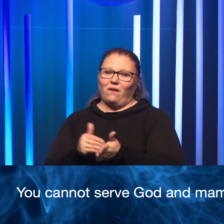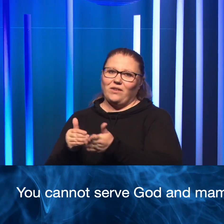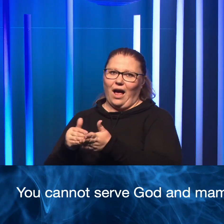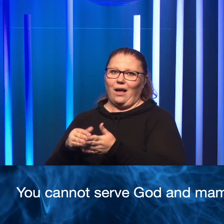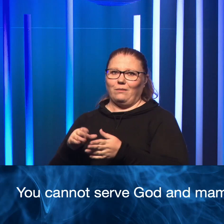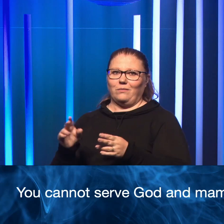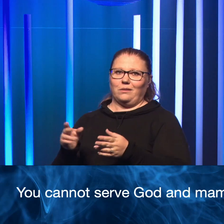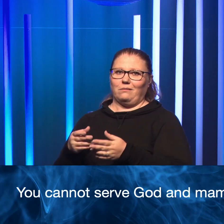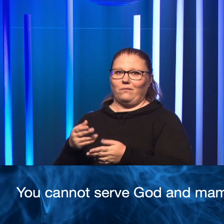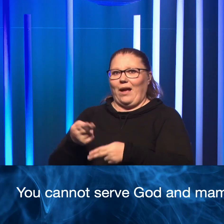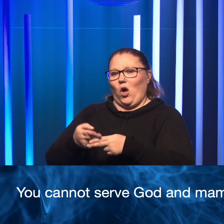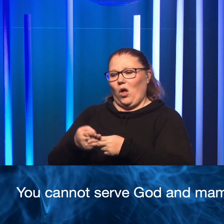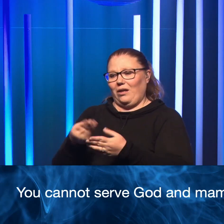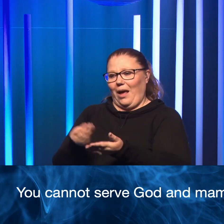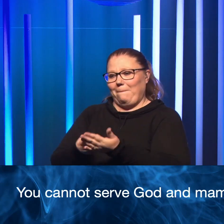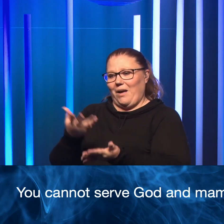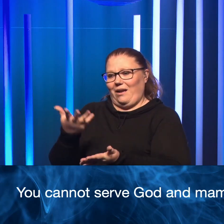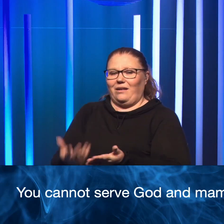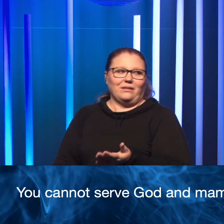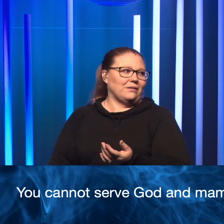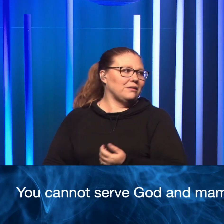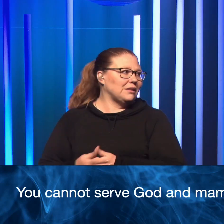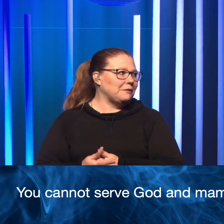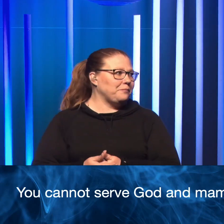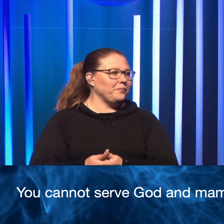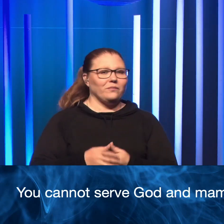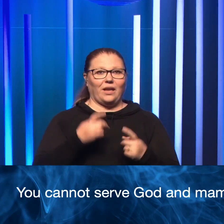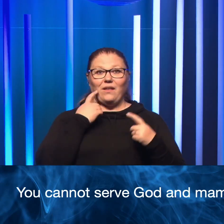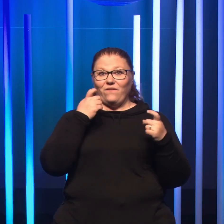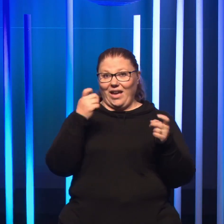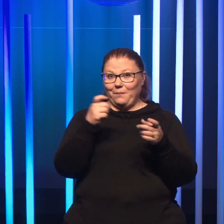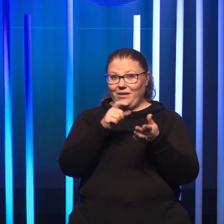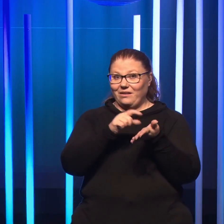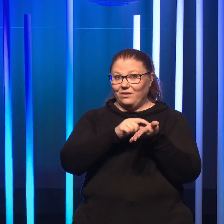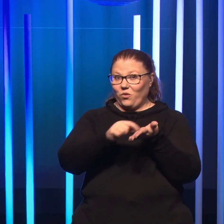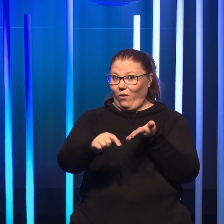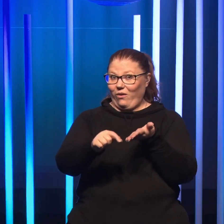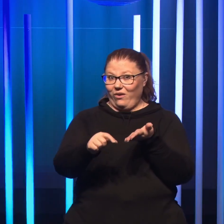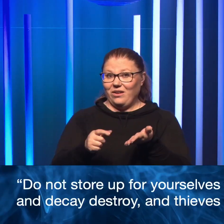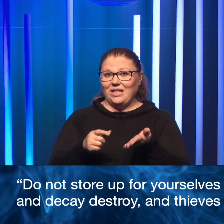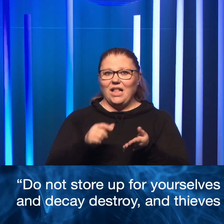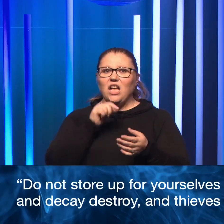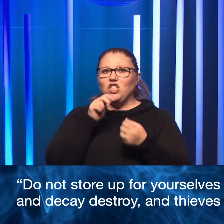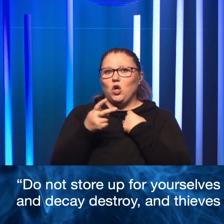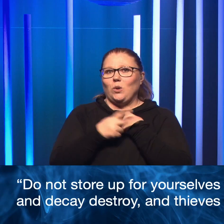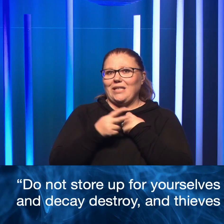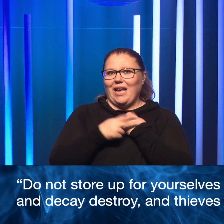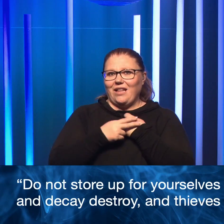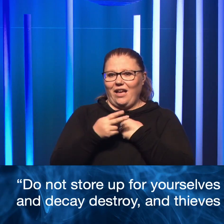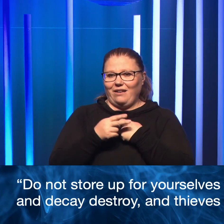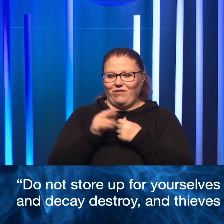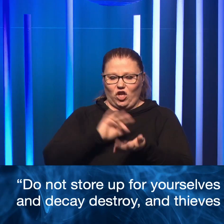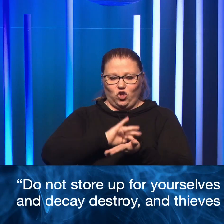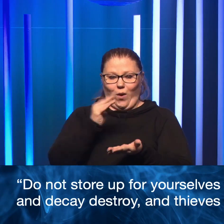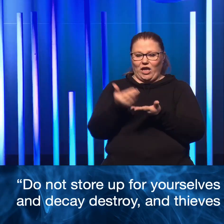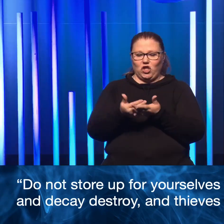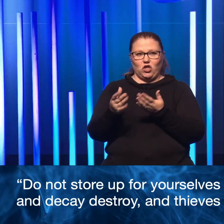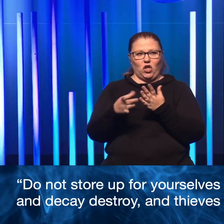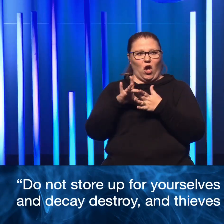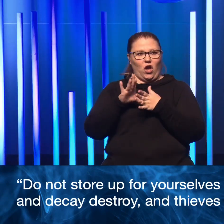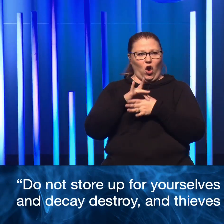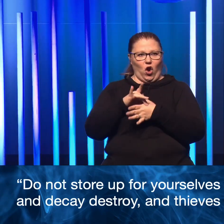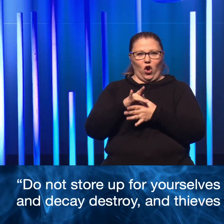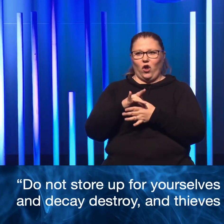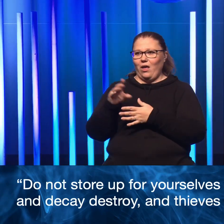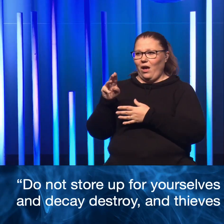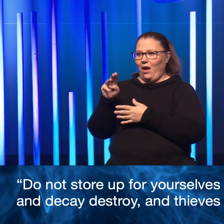Matthew 6:19-20, famous passage. Preachers love this one. Don't store up for yourselves treasures on earth, where moth and